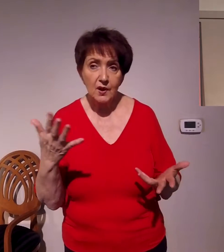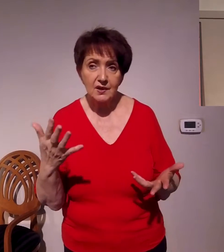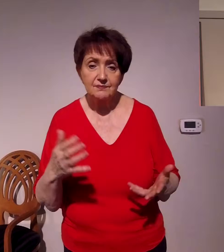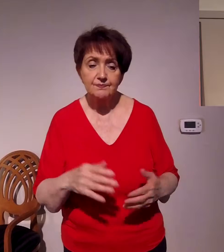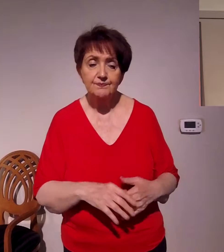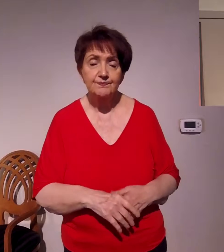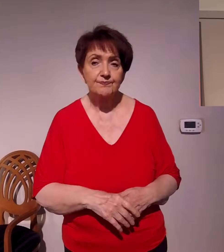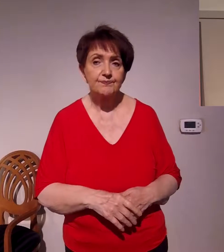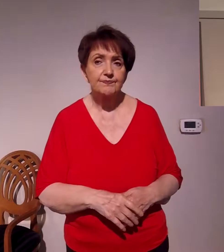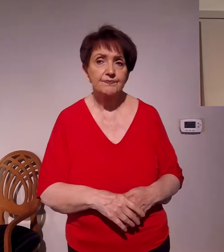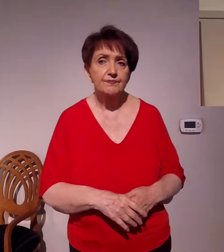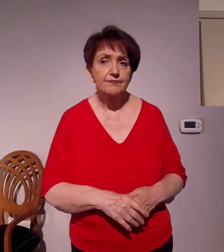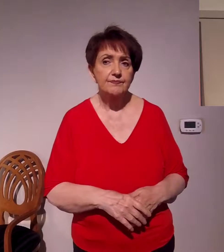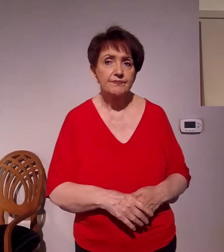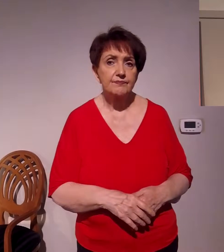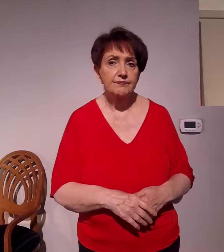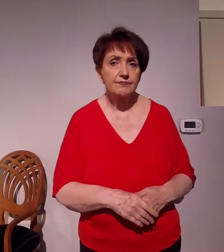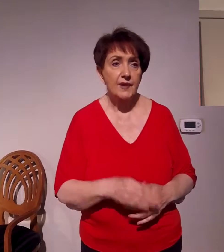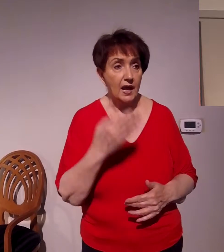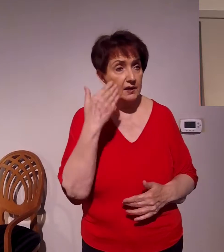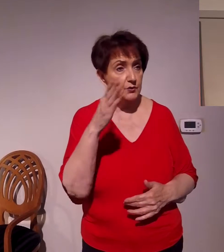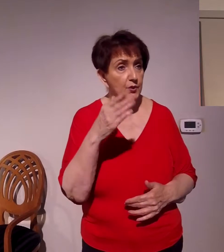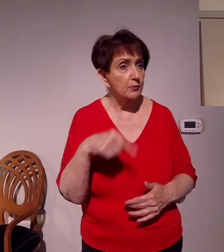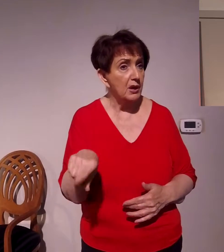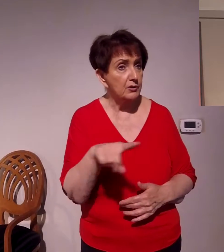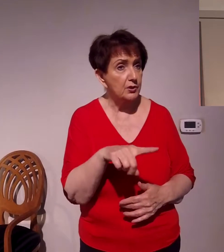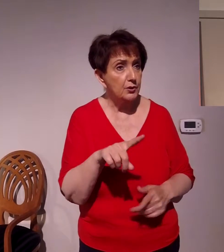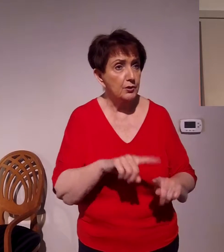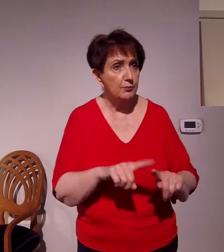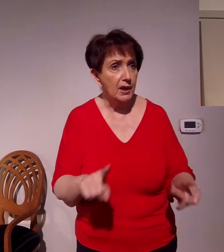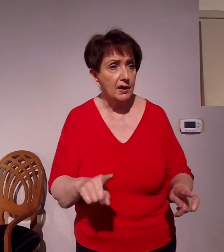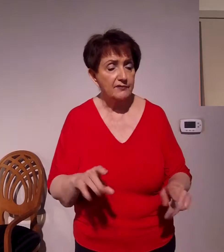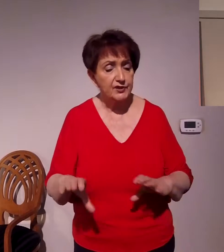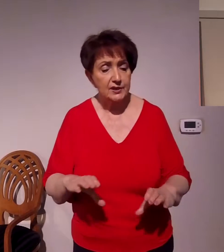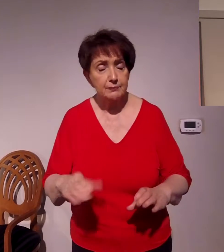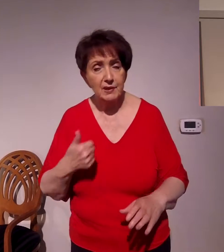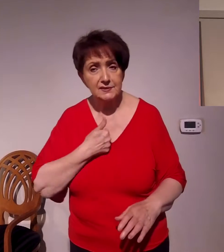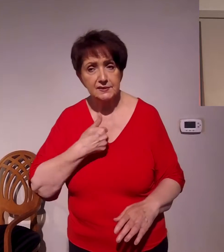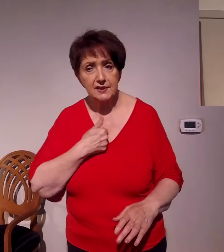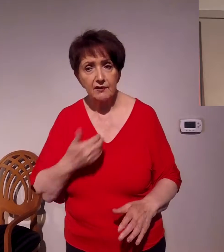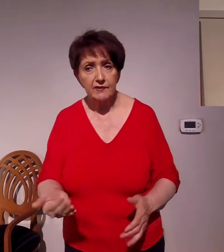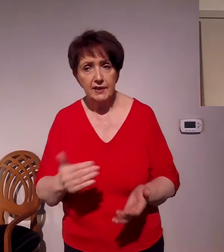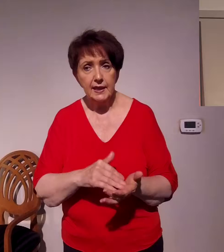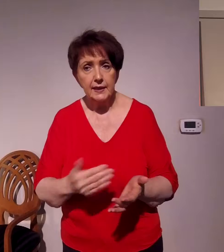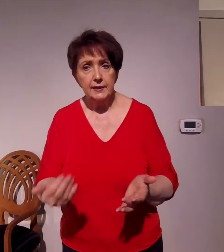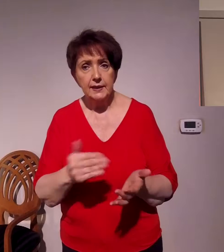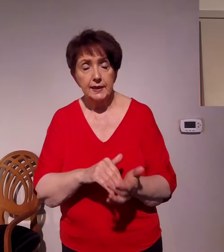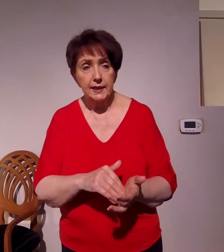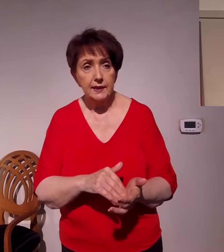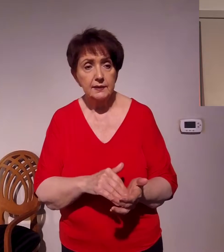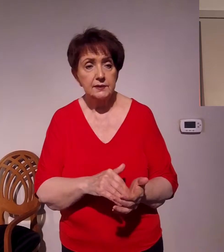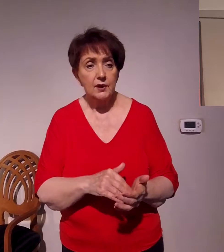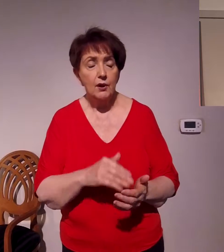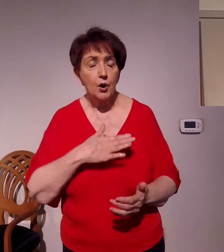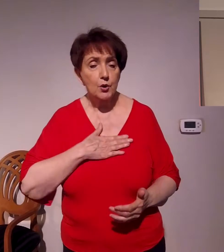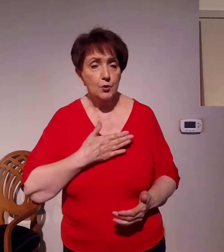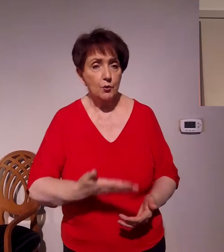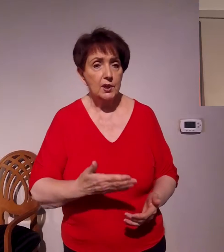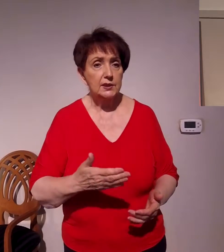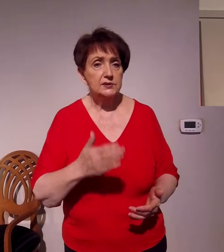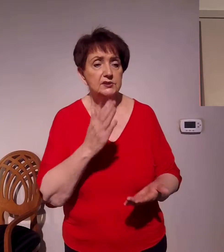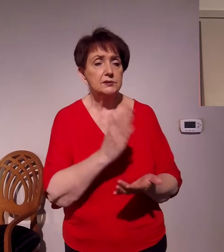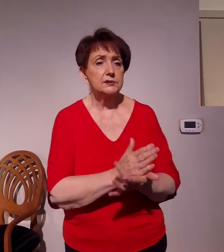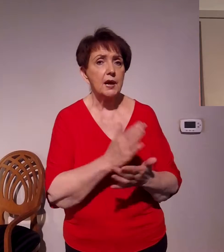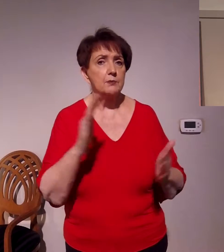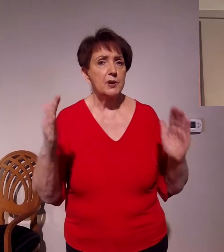therefore, I don't know about you, but I've done this a time or two in my life. Are we willing to stop comparing ourselves to others?